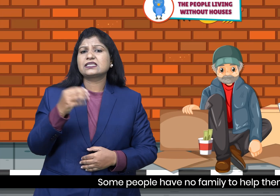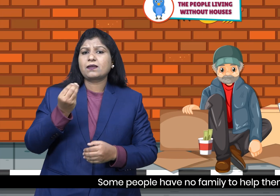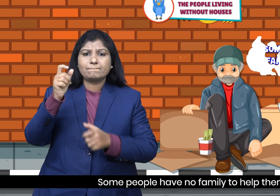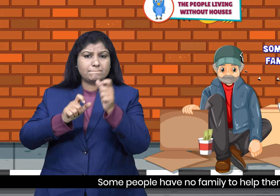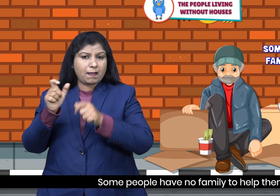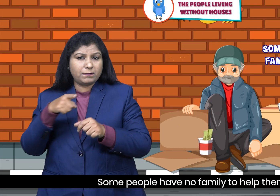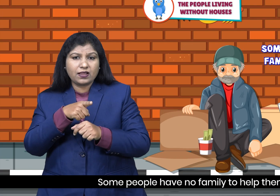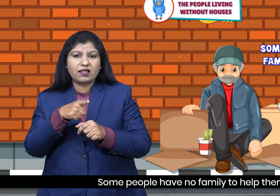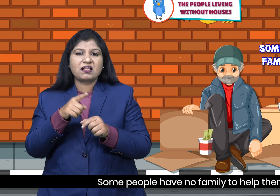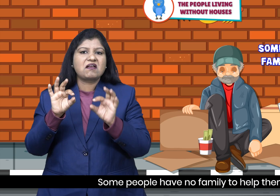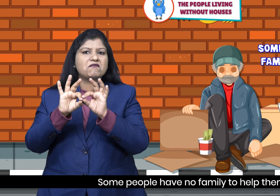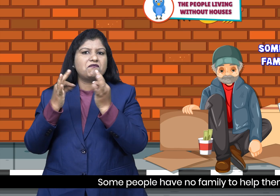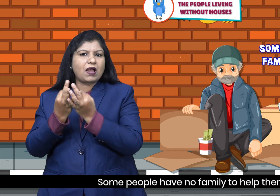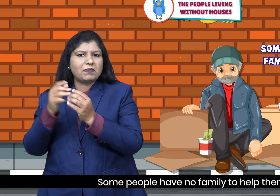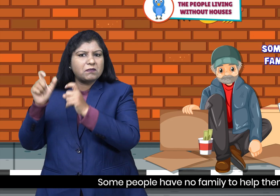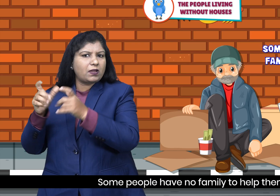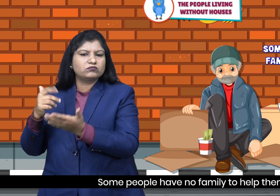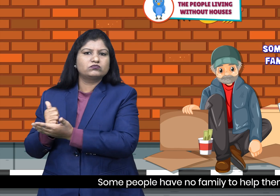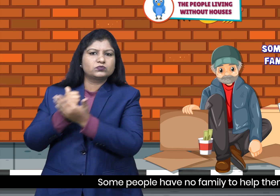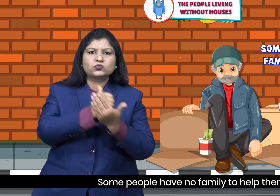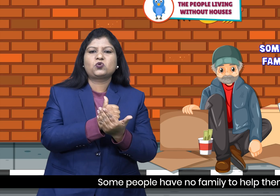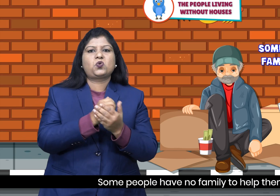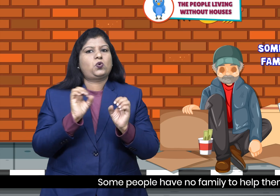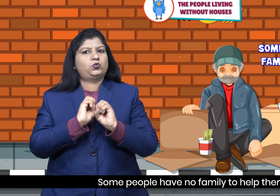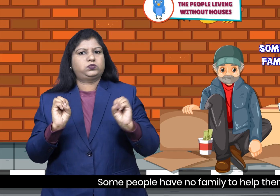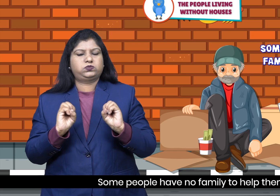Some people have no family to help them.